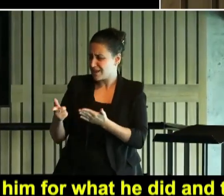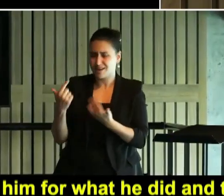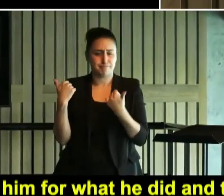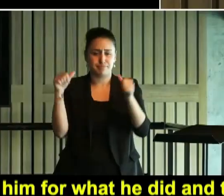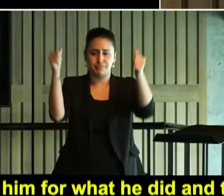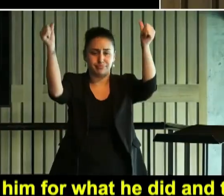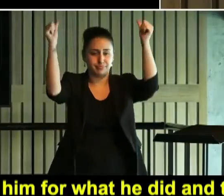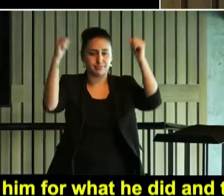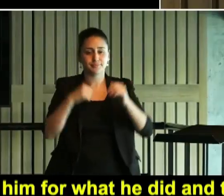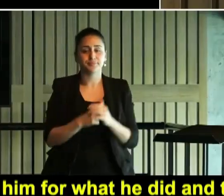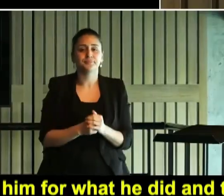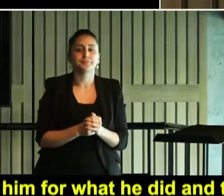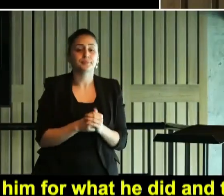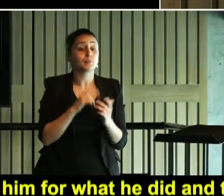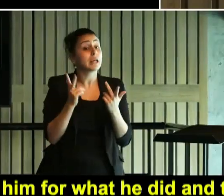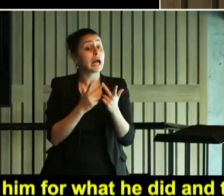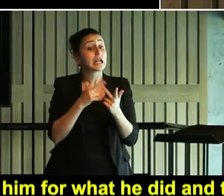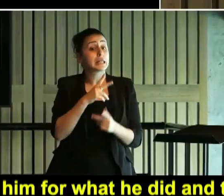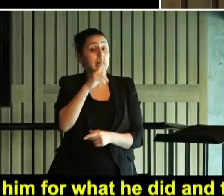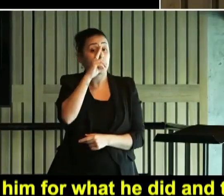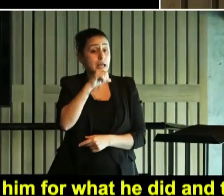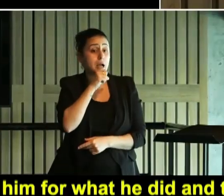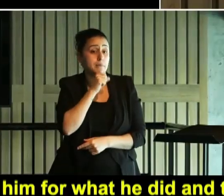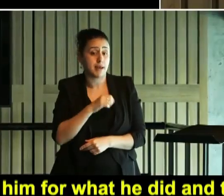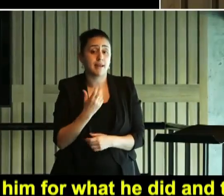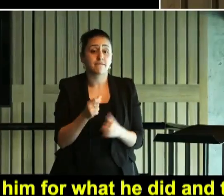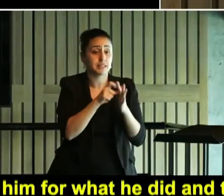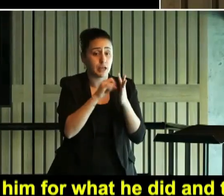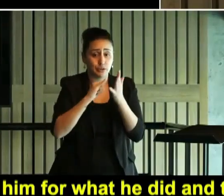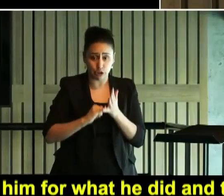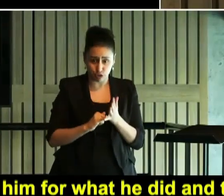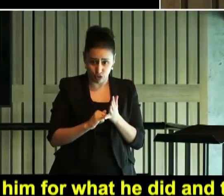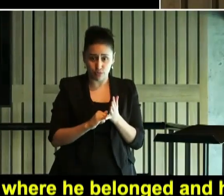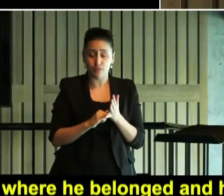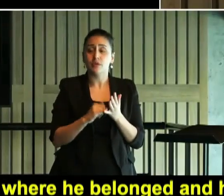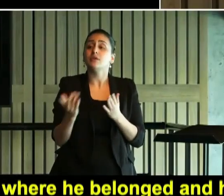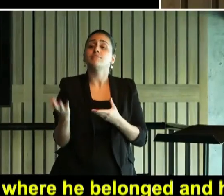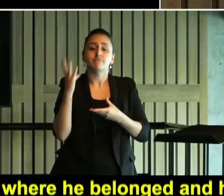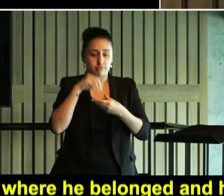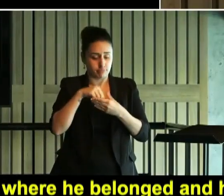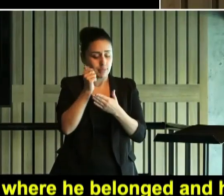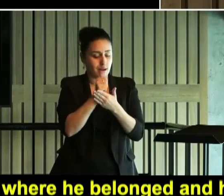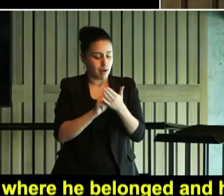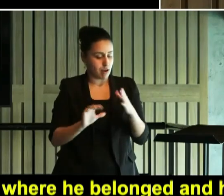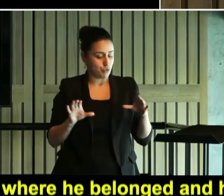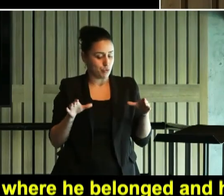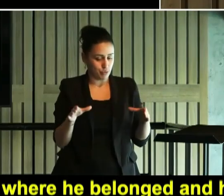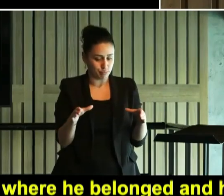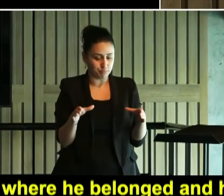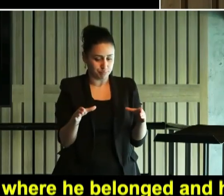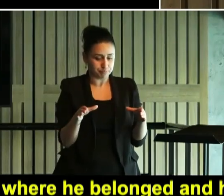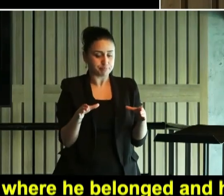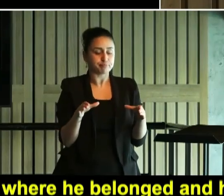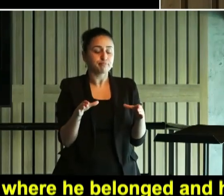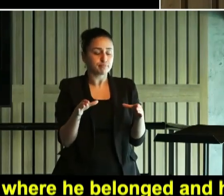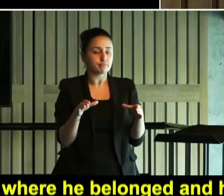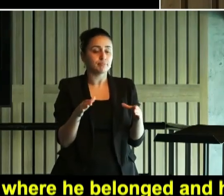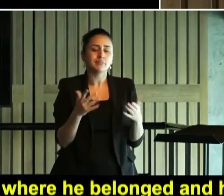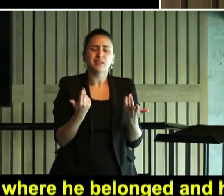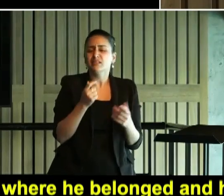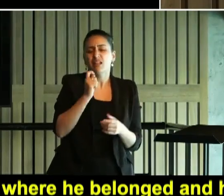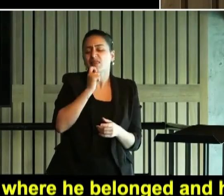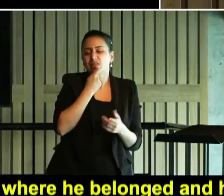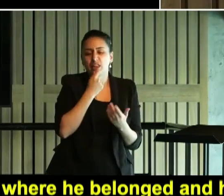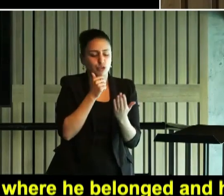we had another young man who has Down syndrome. And he would come along to the art group. And at first he was doing little paintings, people were